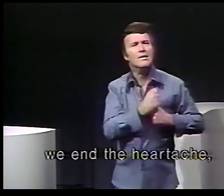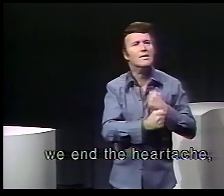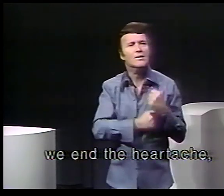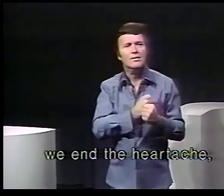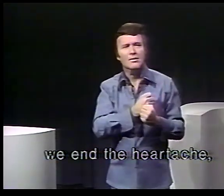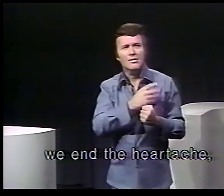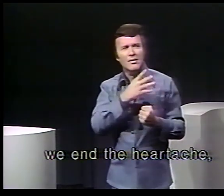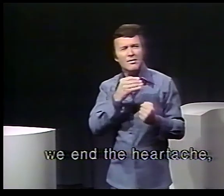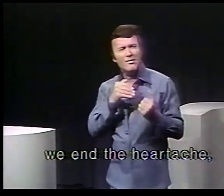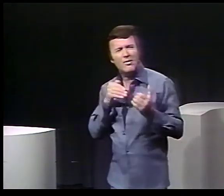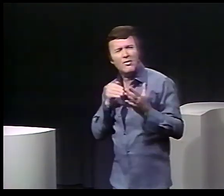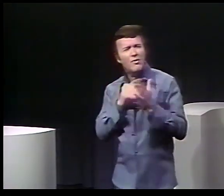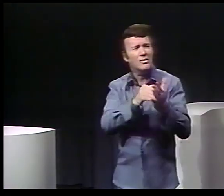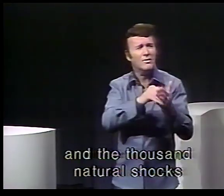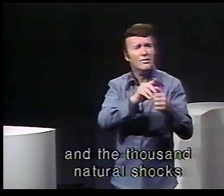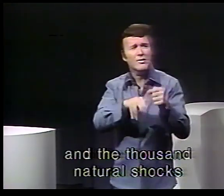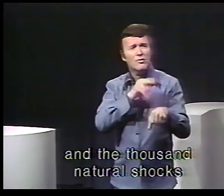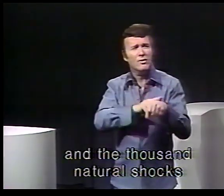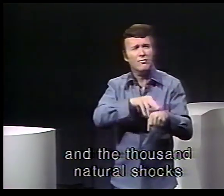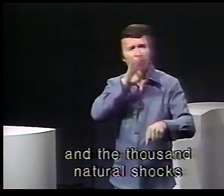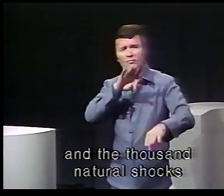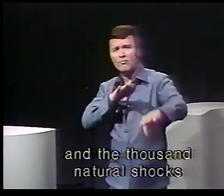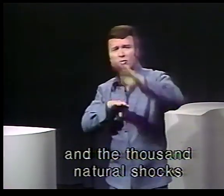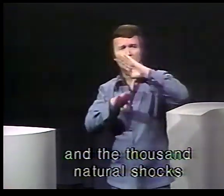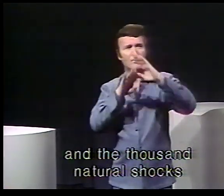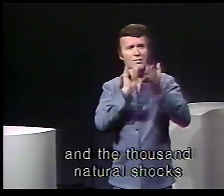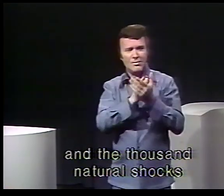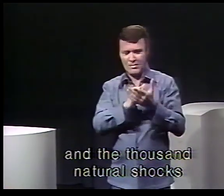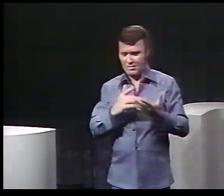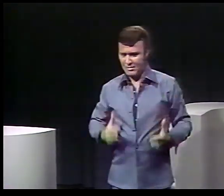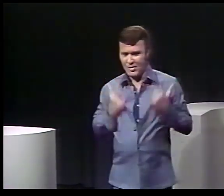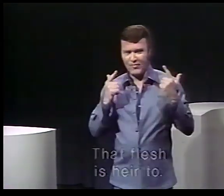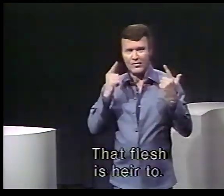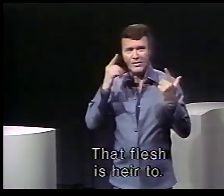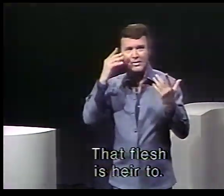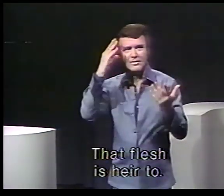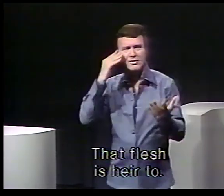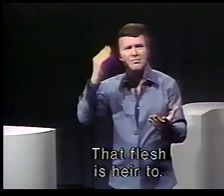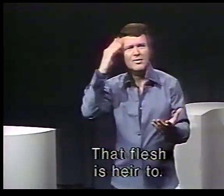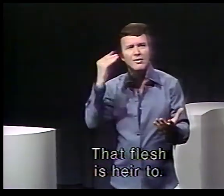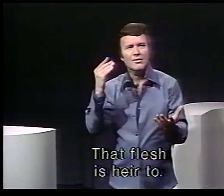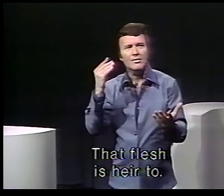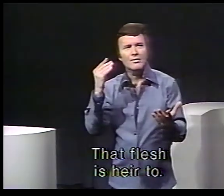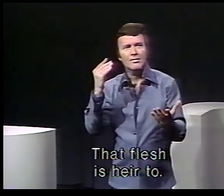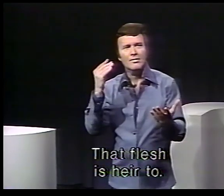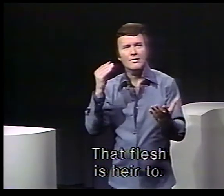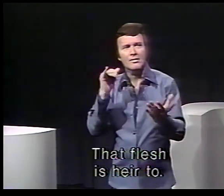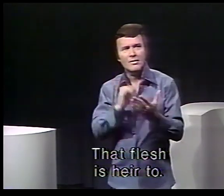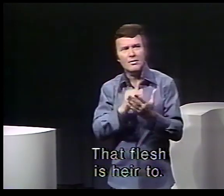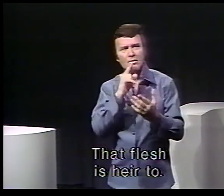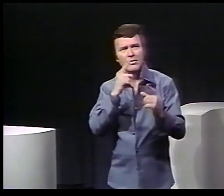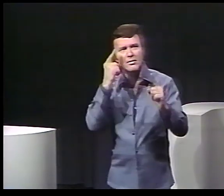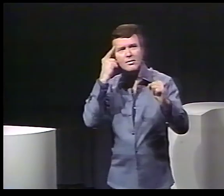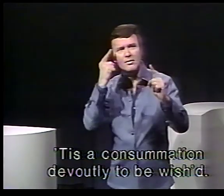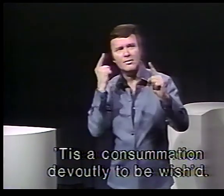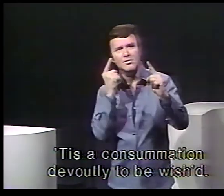the heartache and the thousand natural shocks that flesh is here to. 'Tis